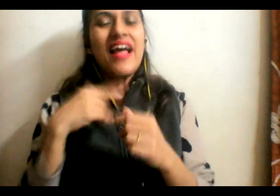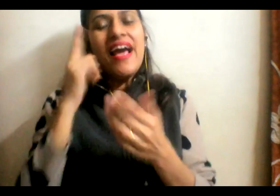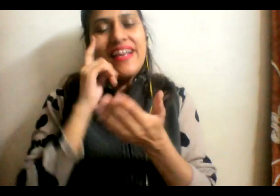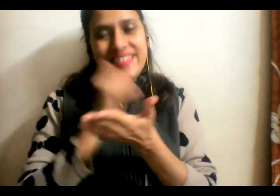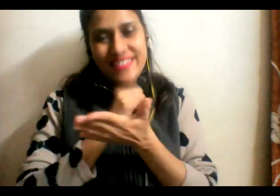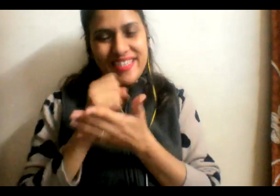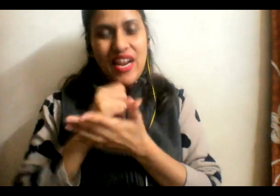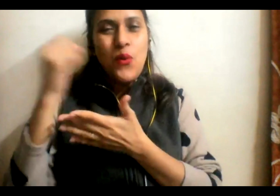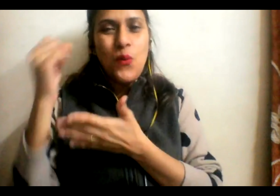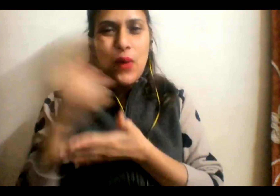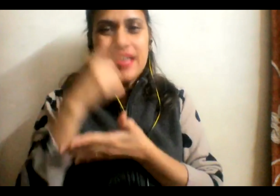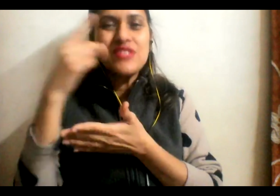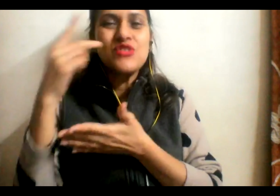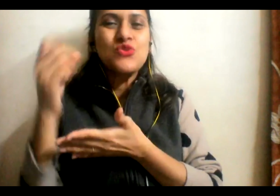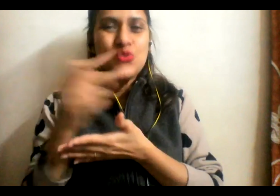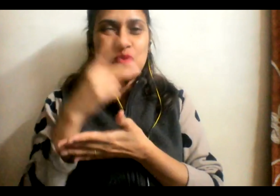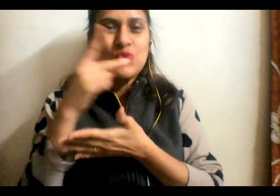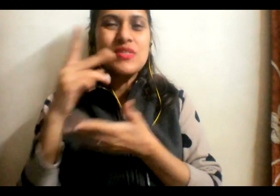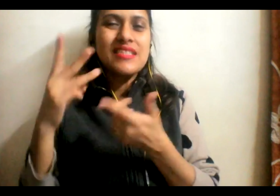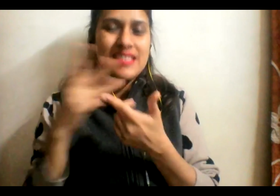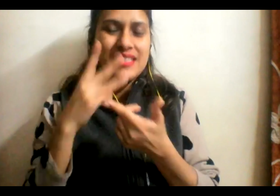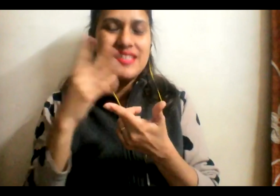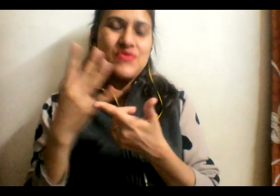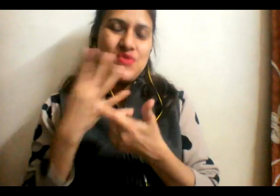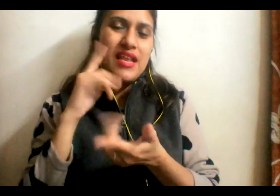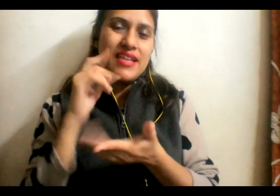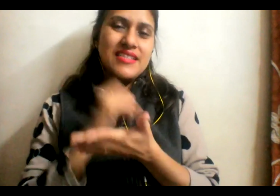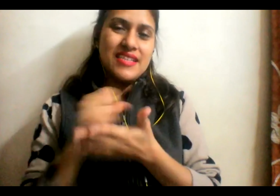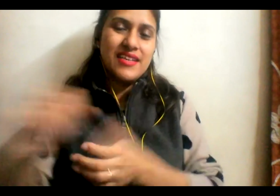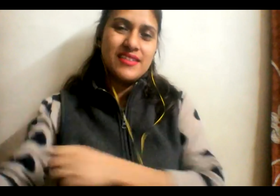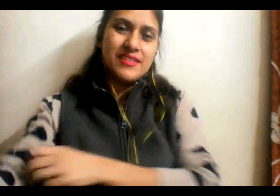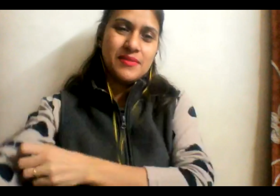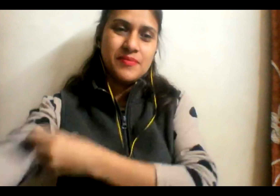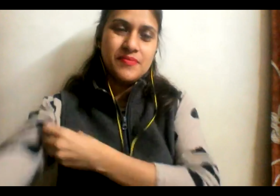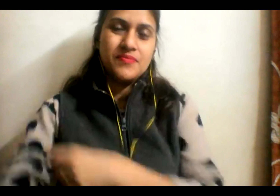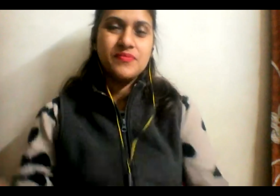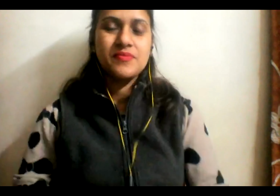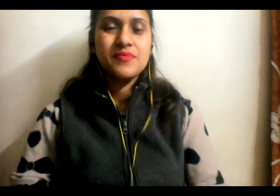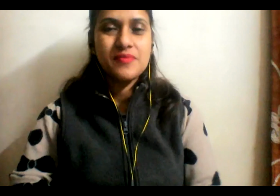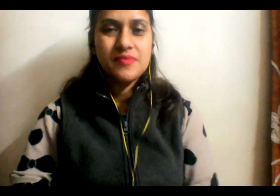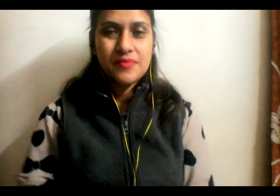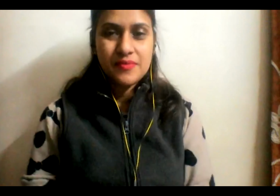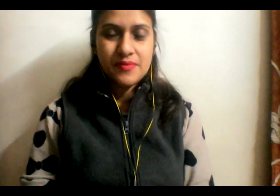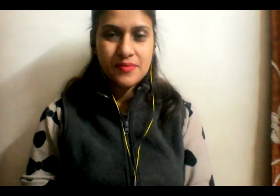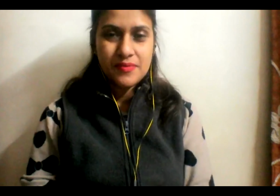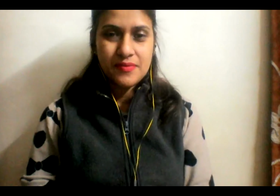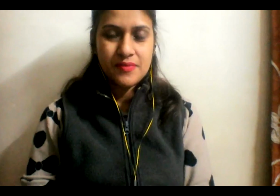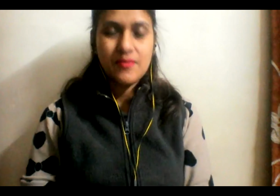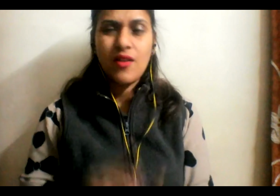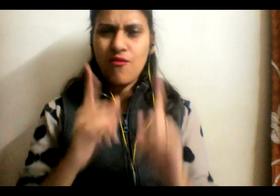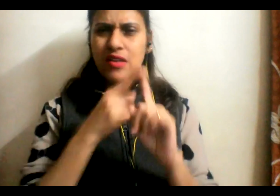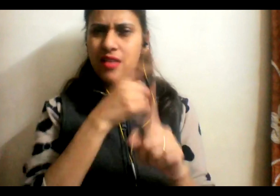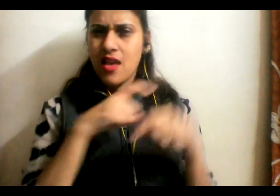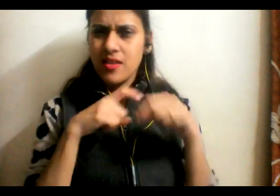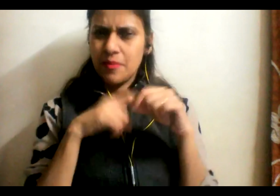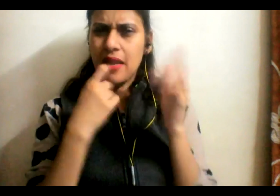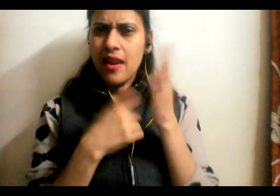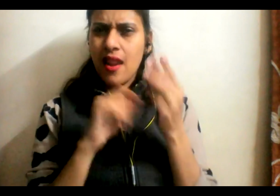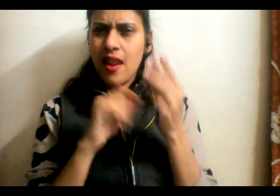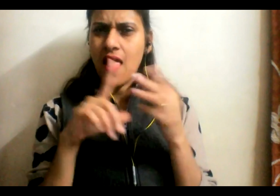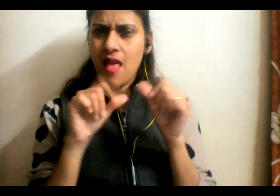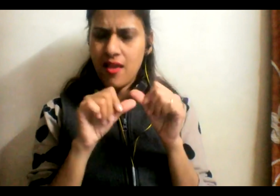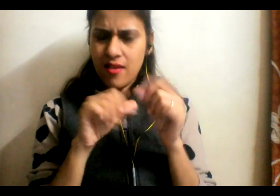So I think I remember the first question, perhaps about RERA, and and second